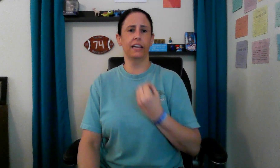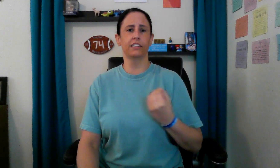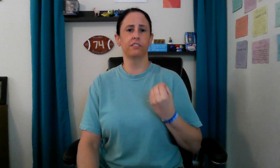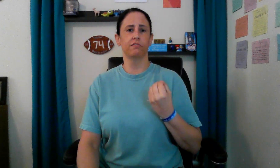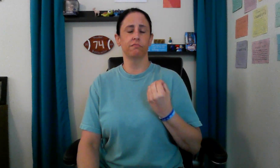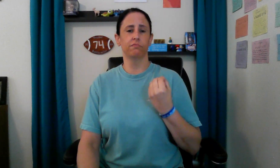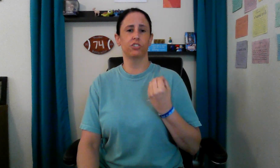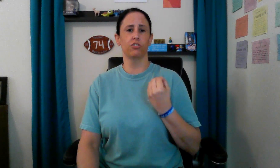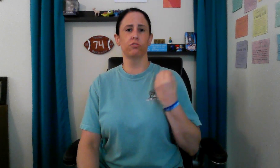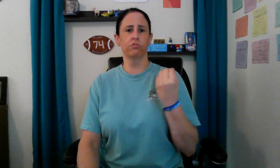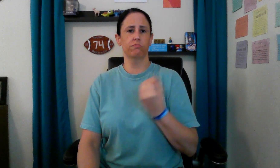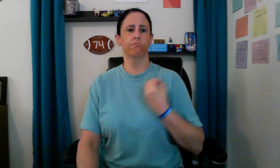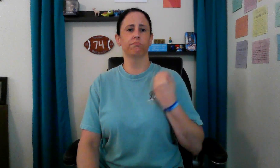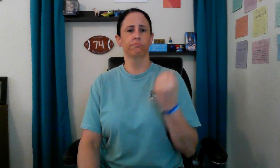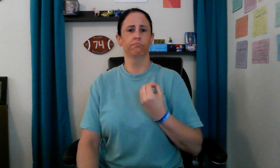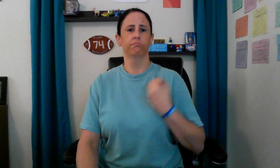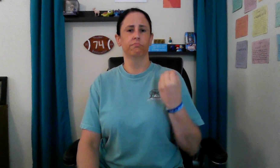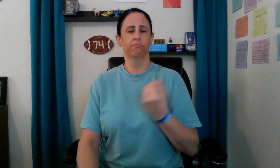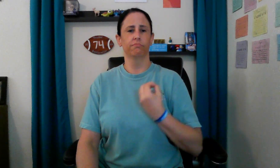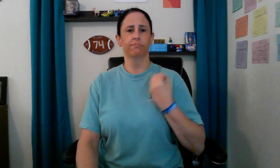it circles.